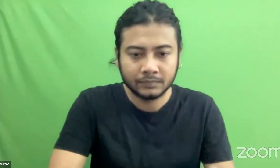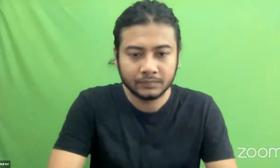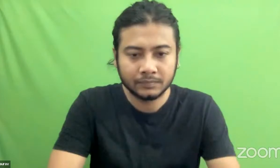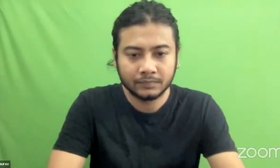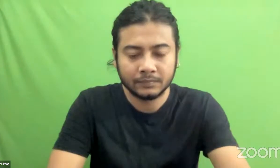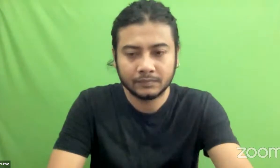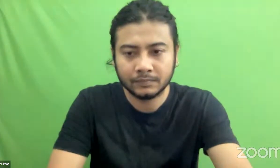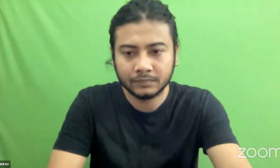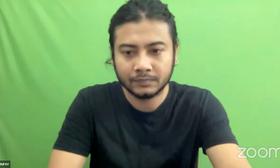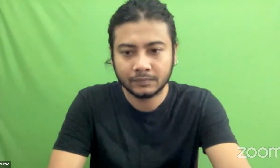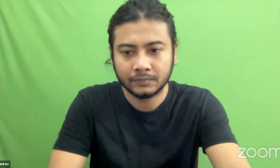body,